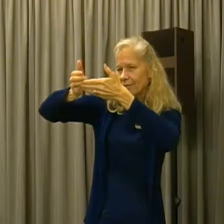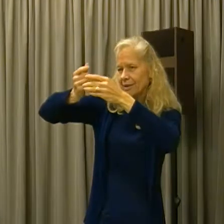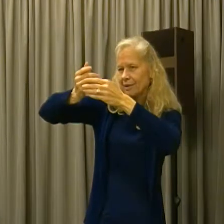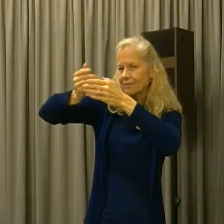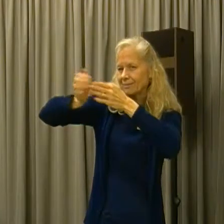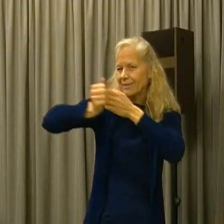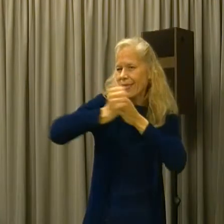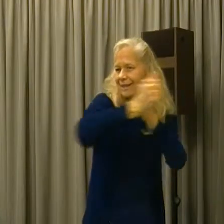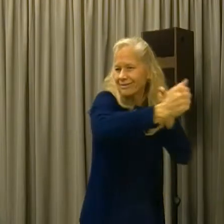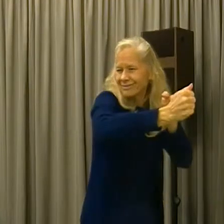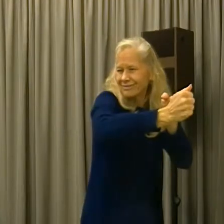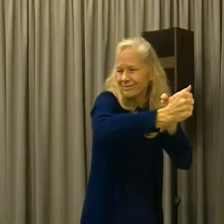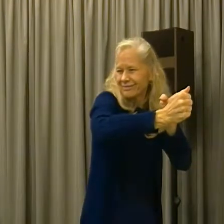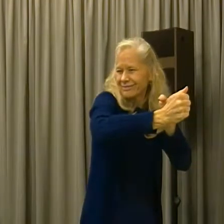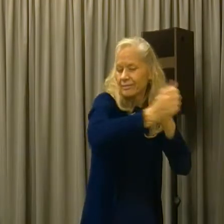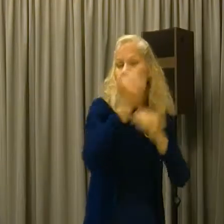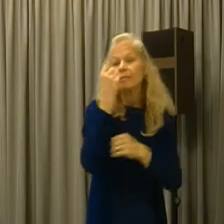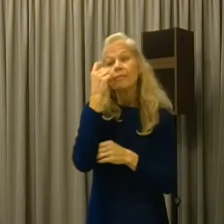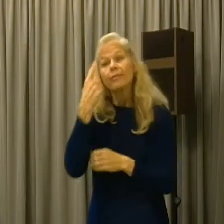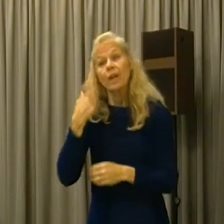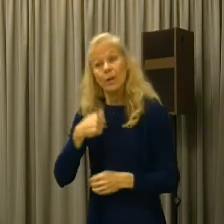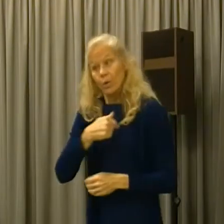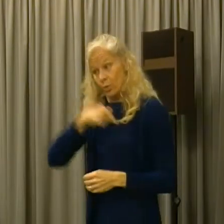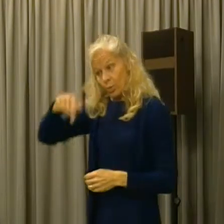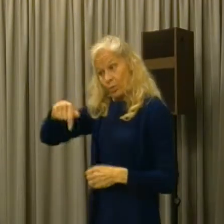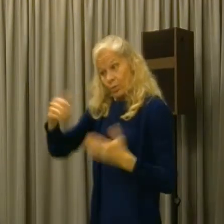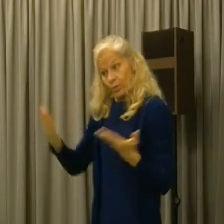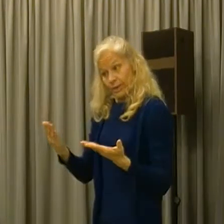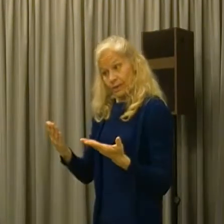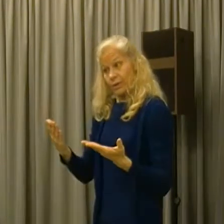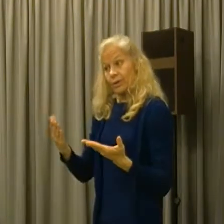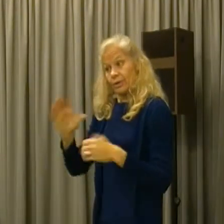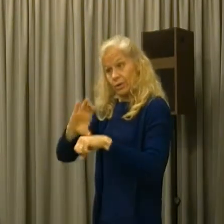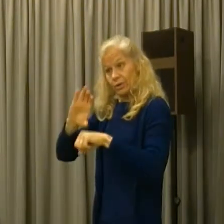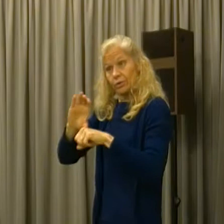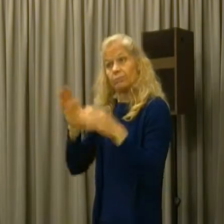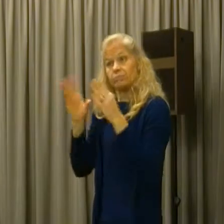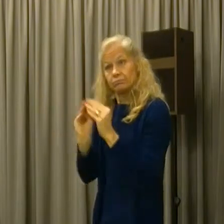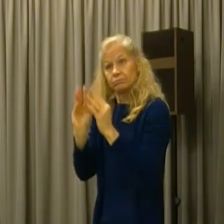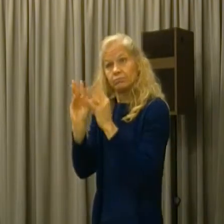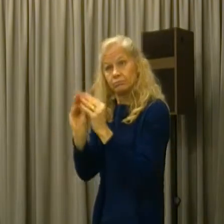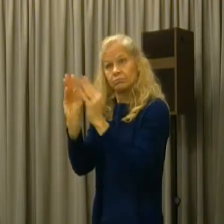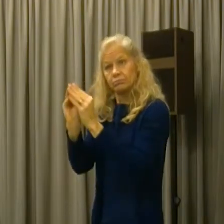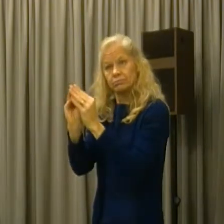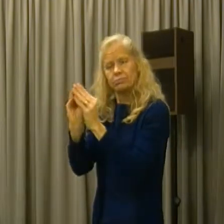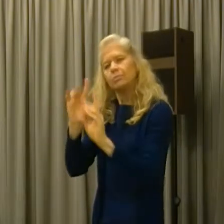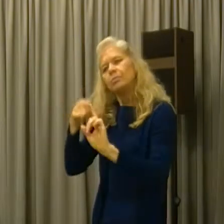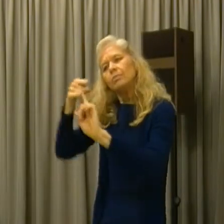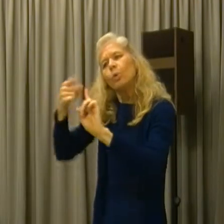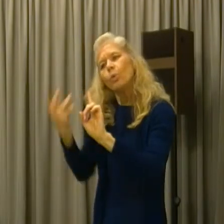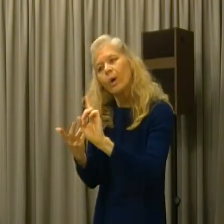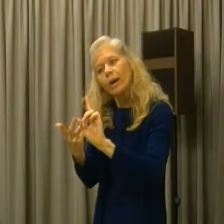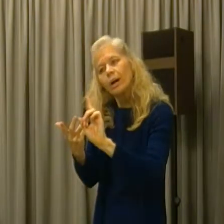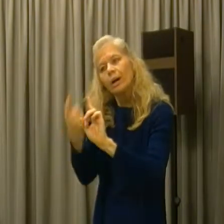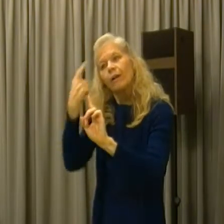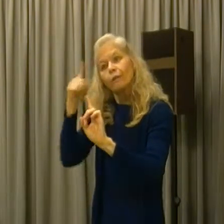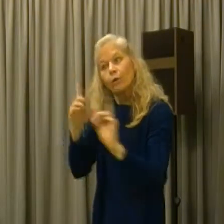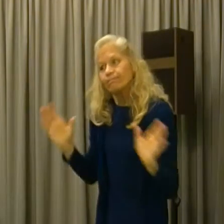The services that we have are for the edification of the saints. Someone who's not here when they could be